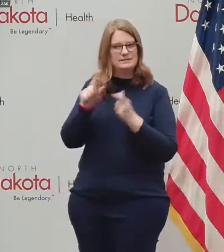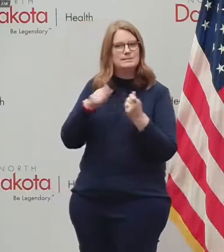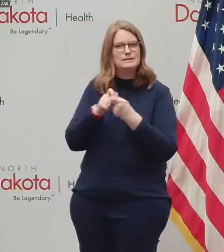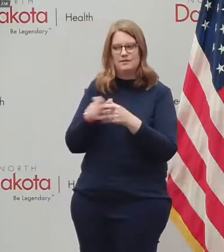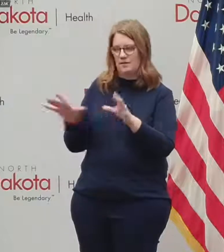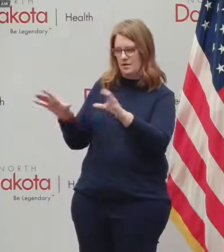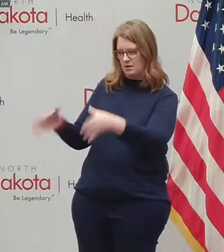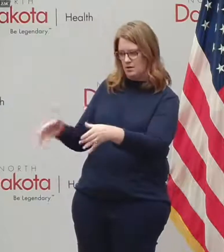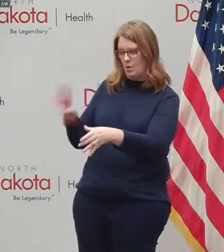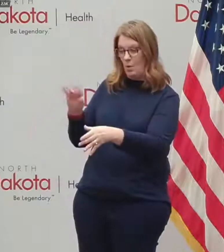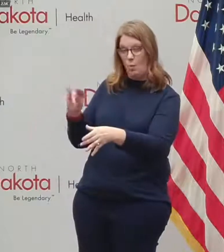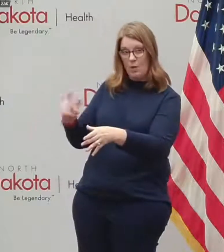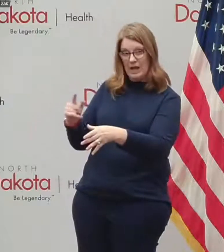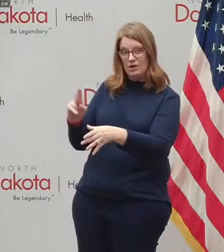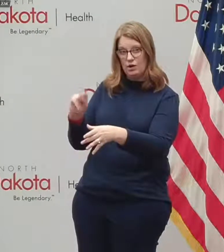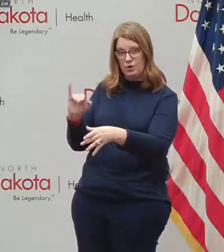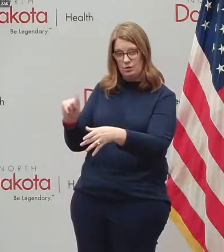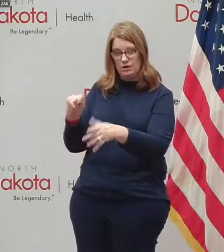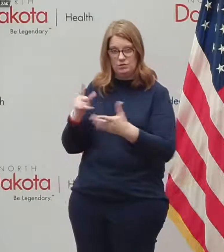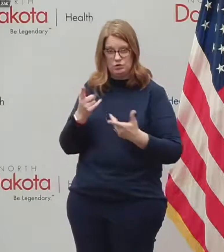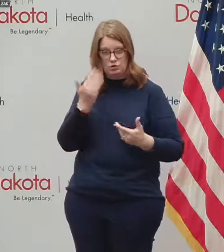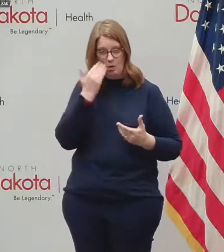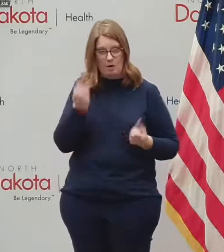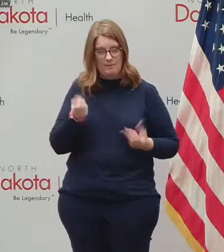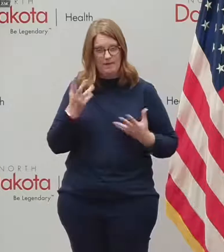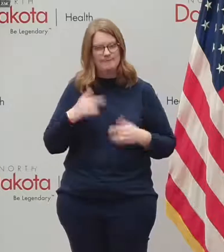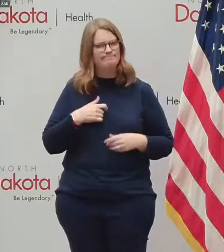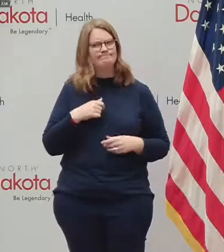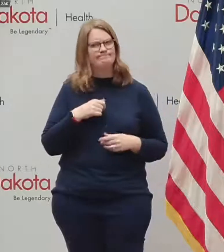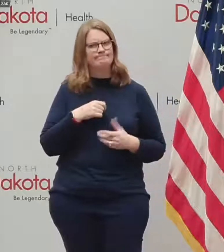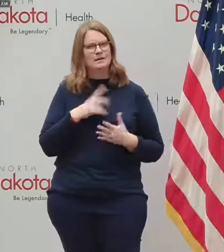head, I do not, but we could get that for you.